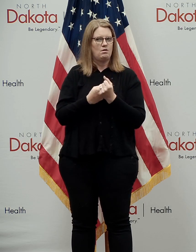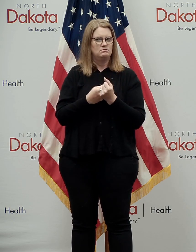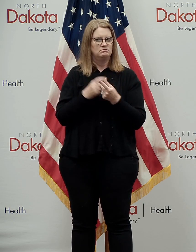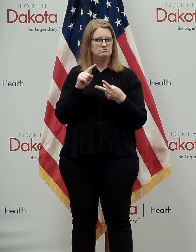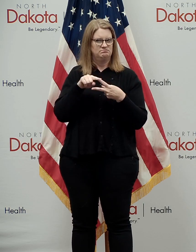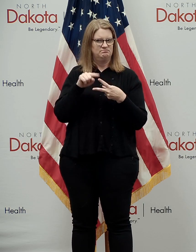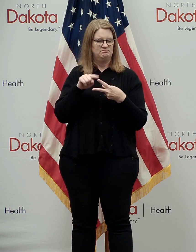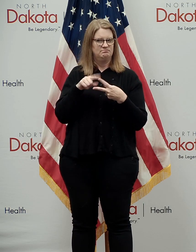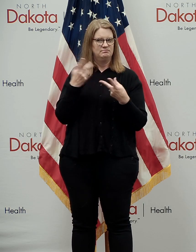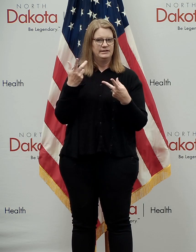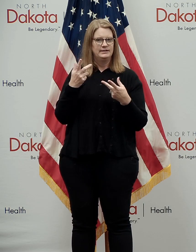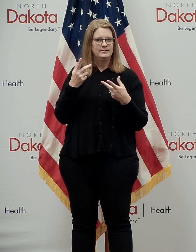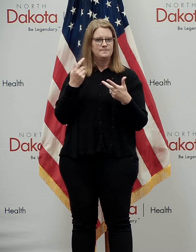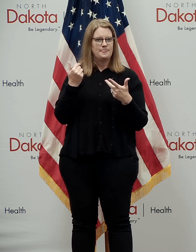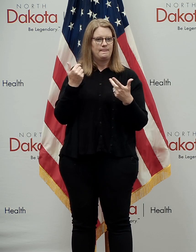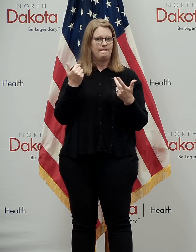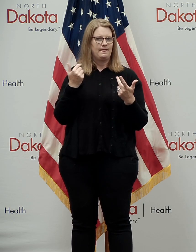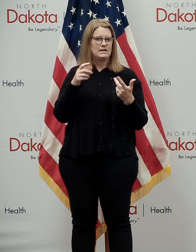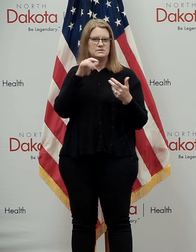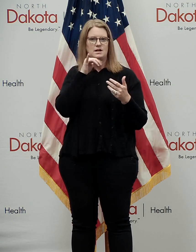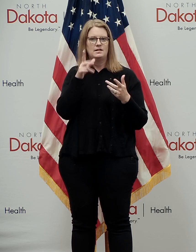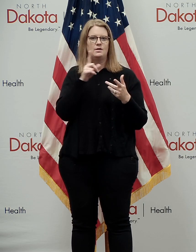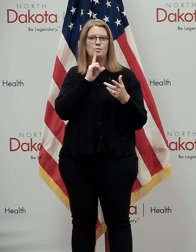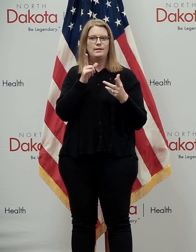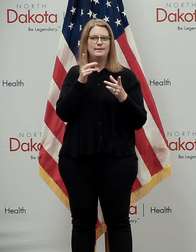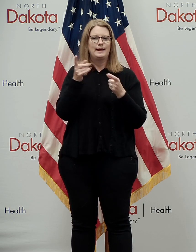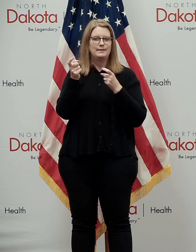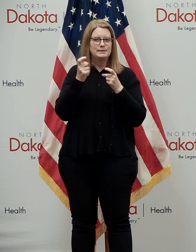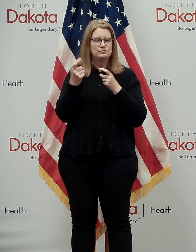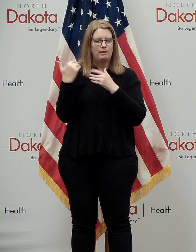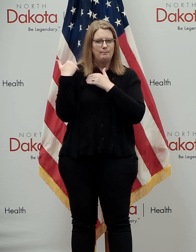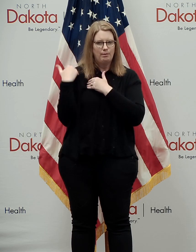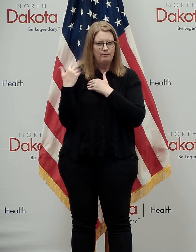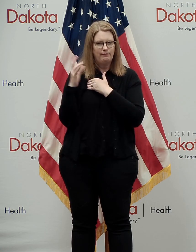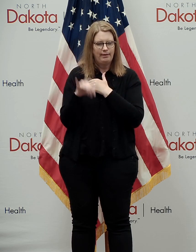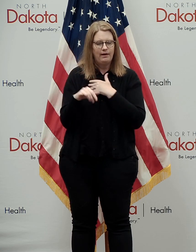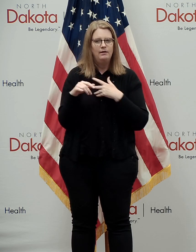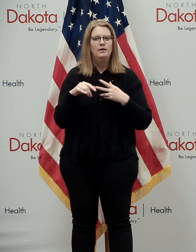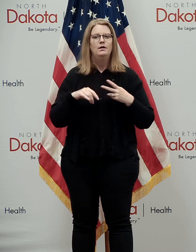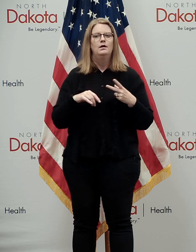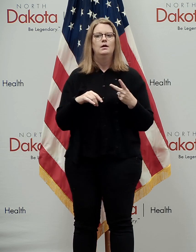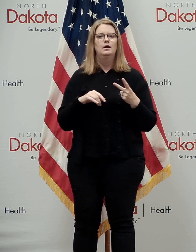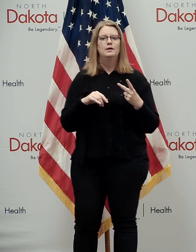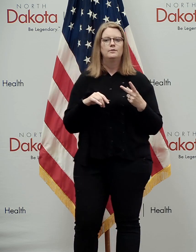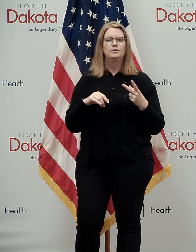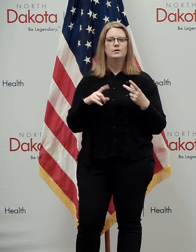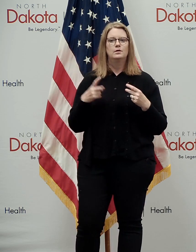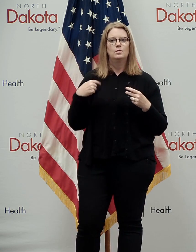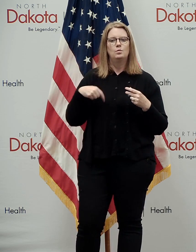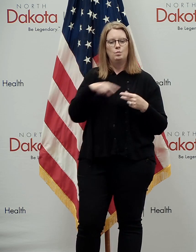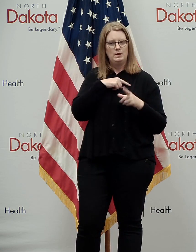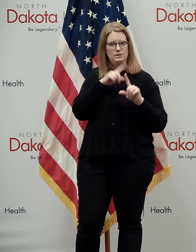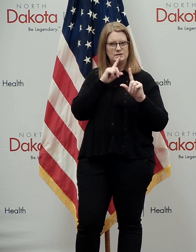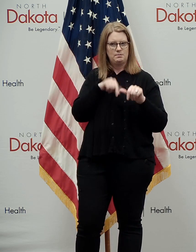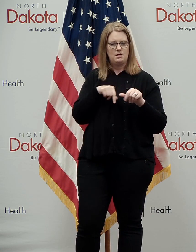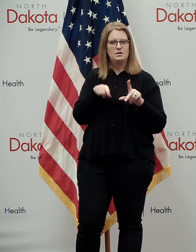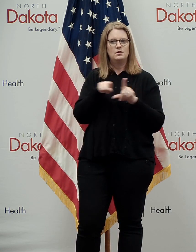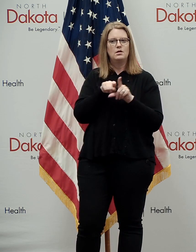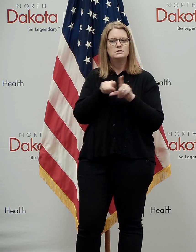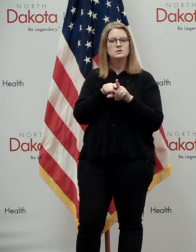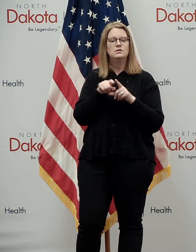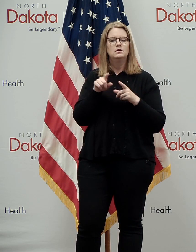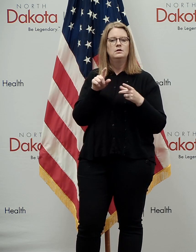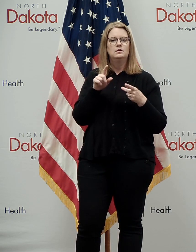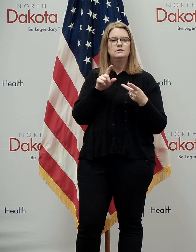isn't a big administrative burden for the state to do that. We responded to that. There was a call for us to